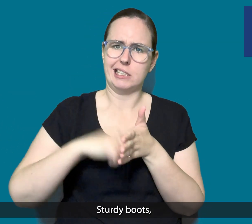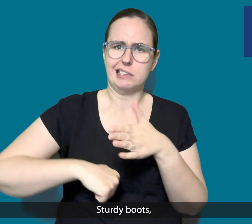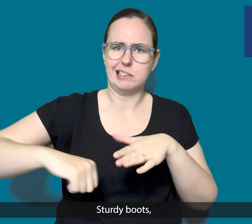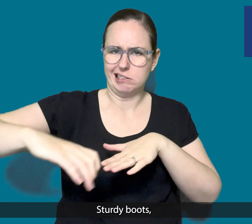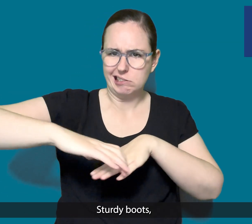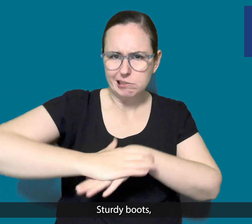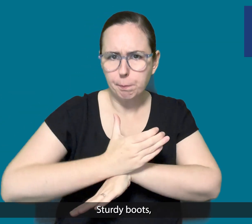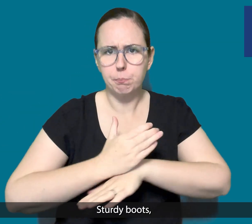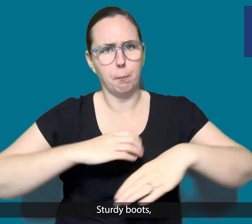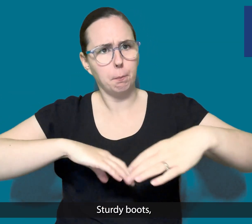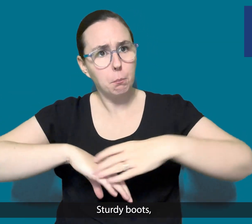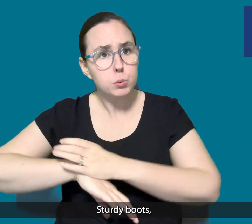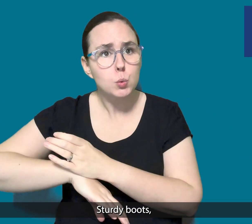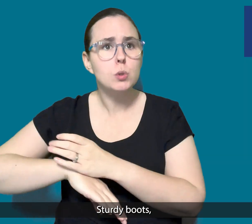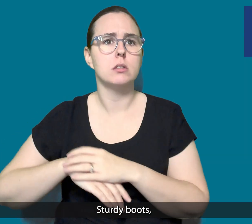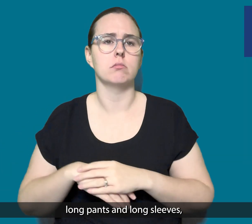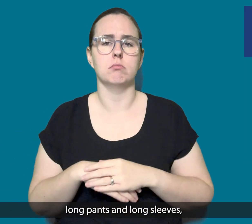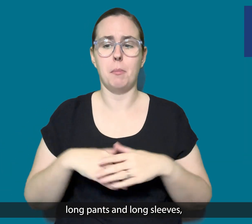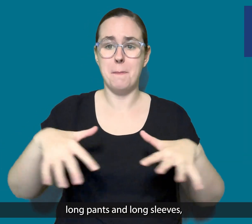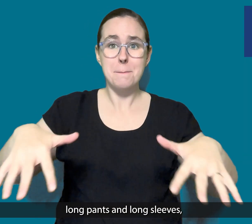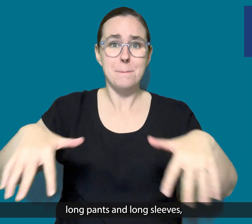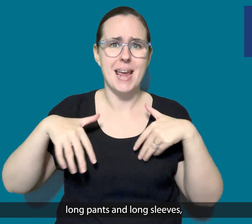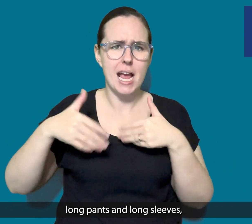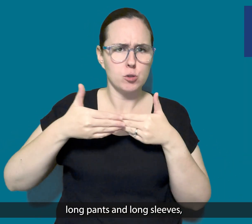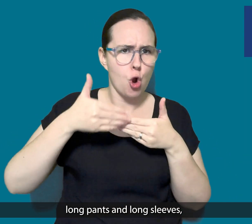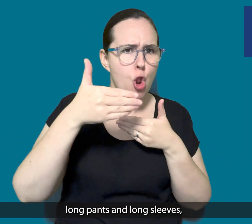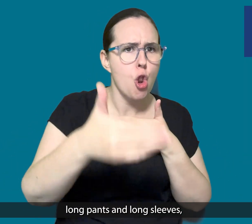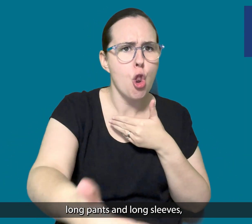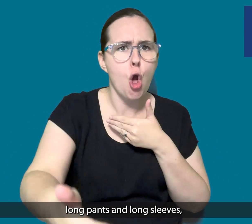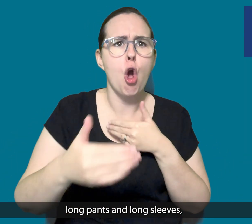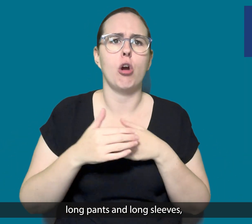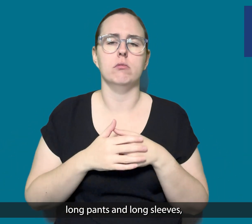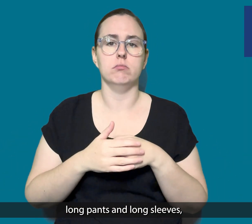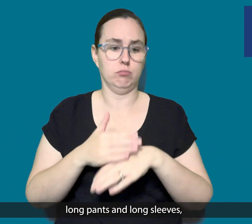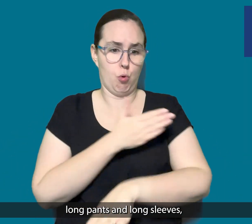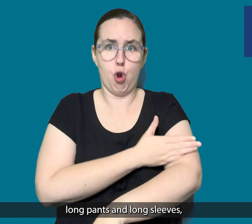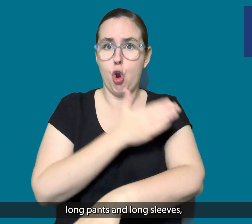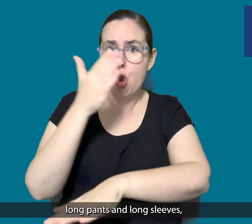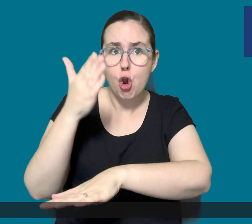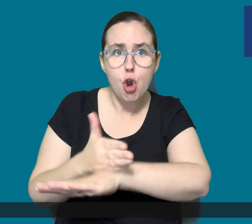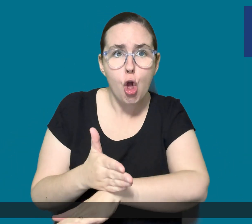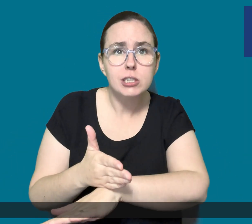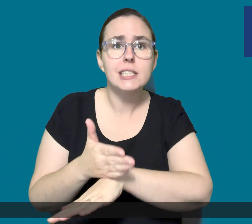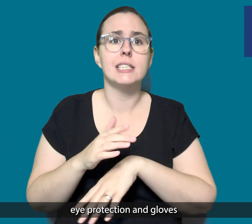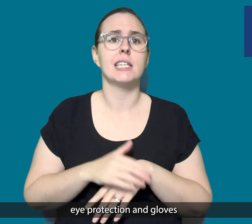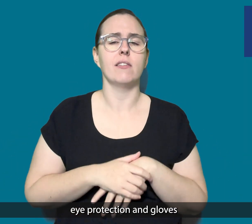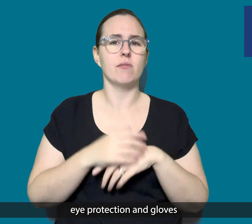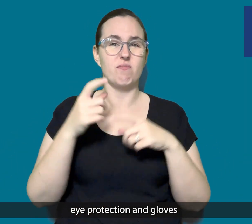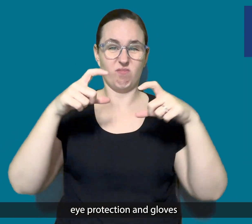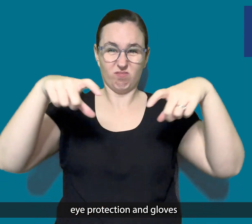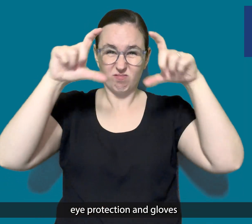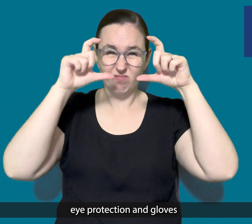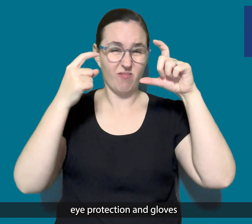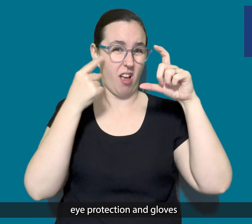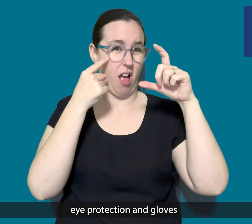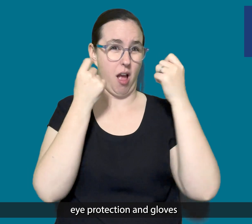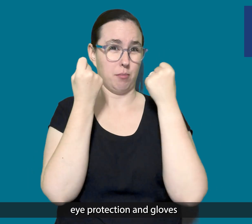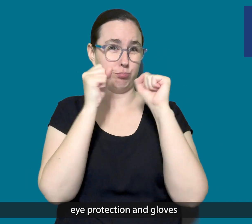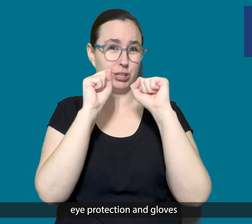Sturdy boots, long pants and long sleeves, eye protection and